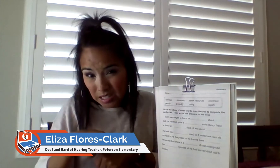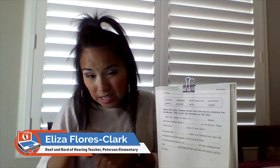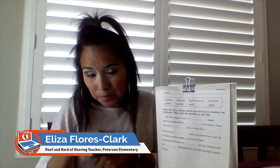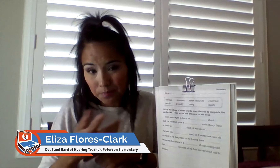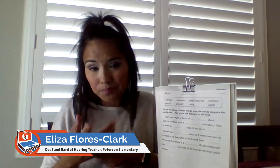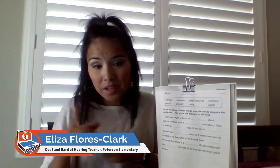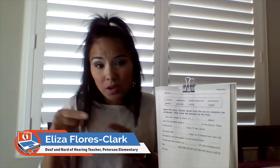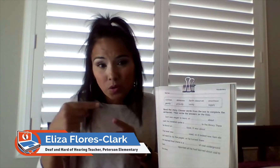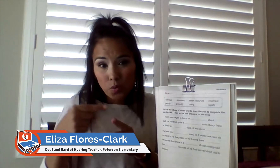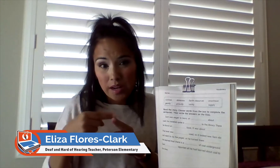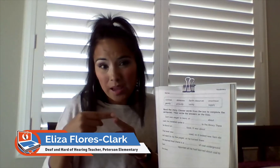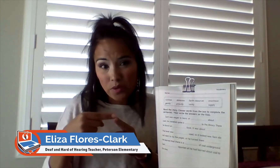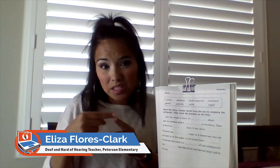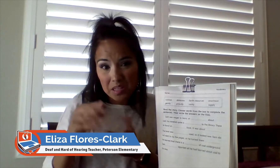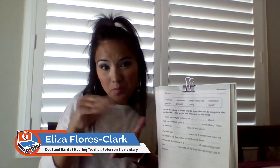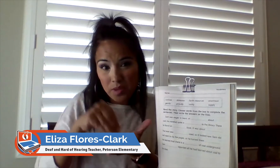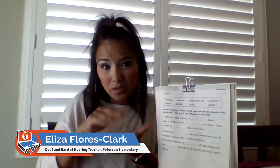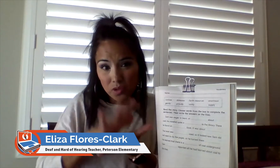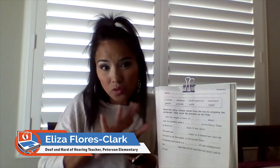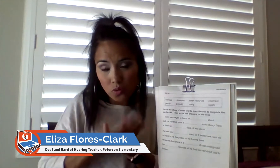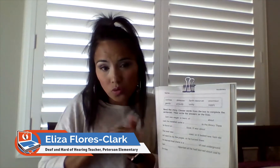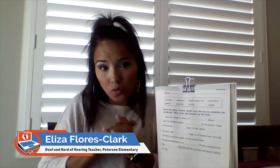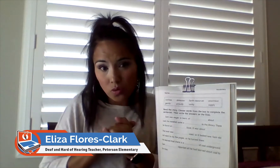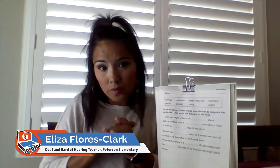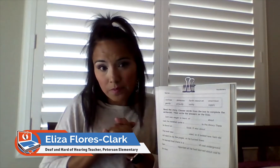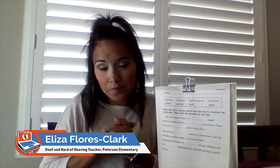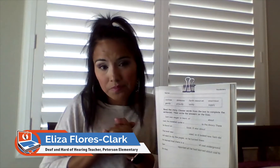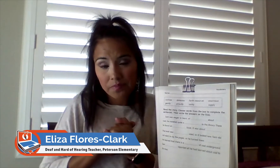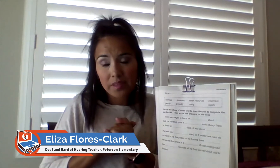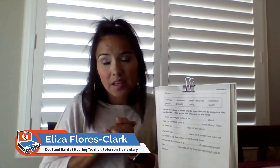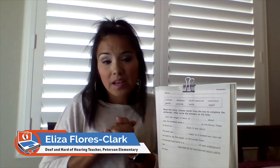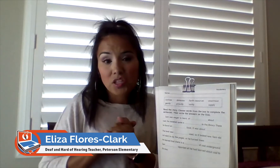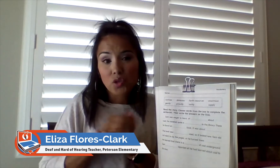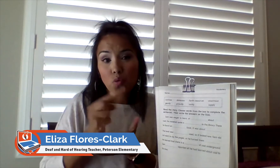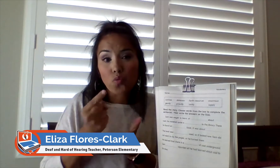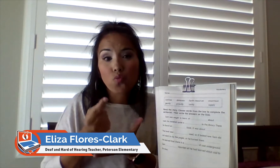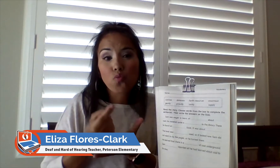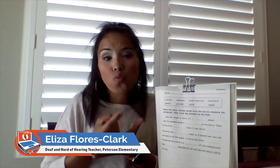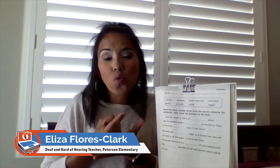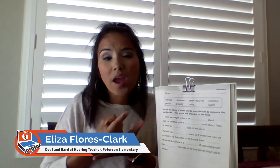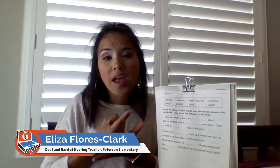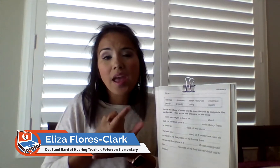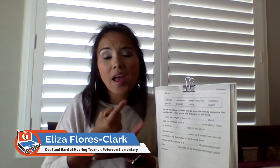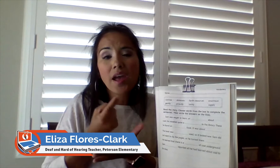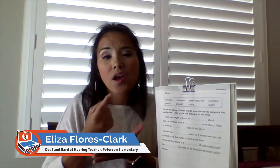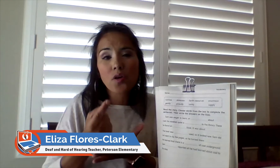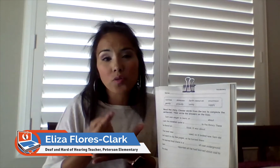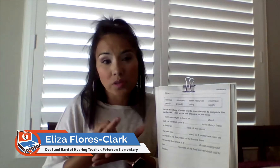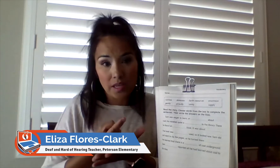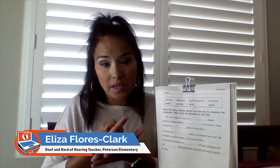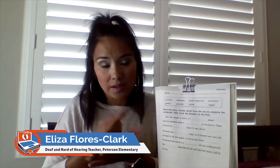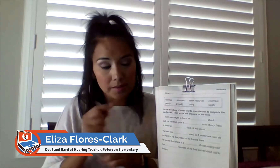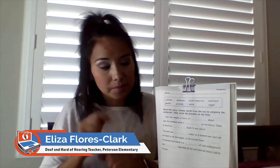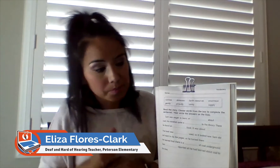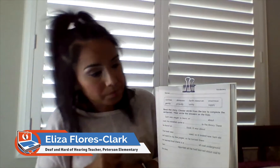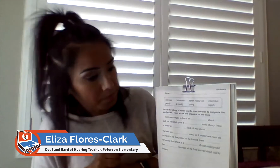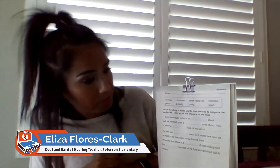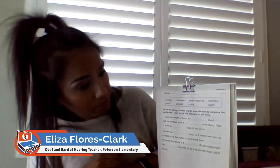time when I was in middle school. So rarely.